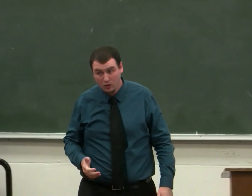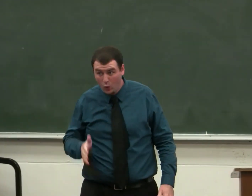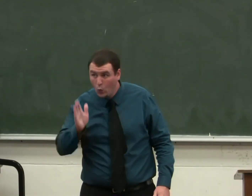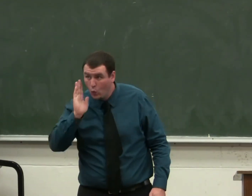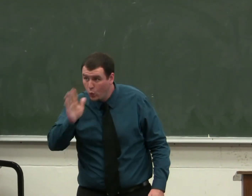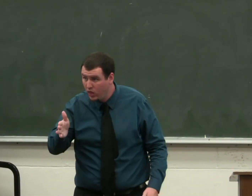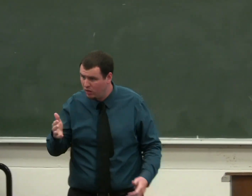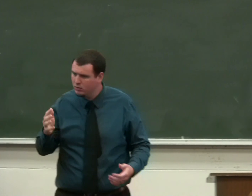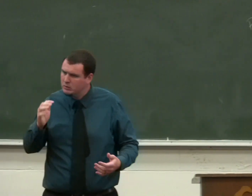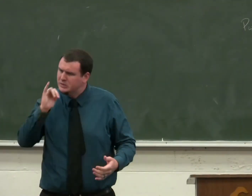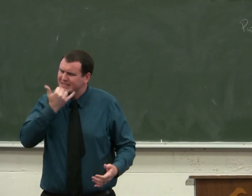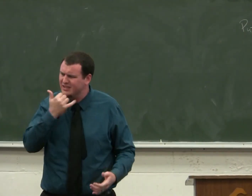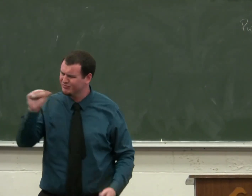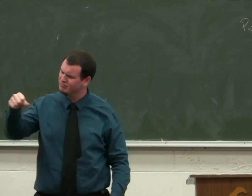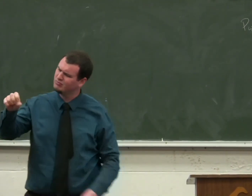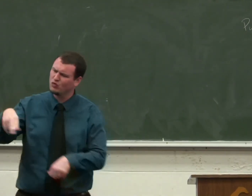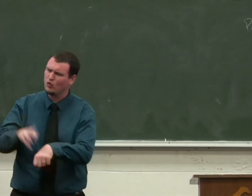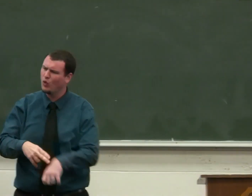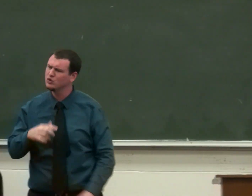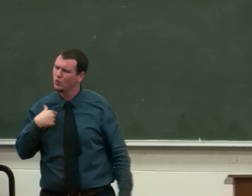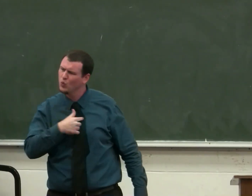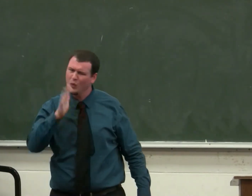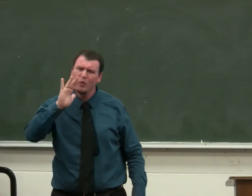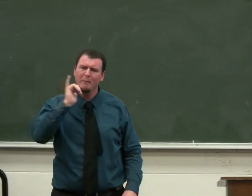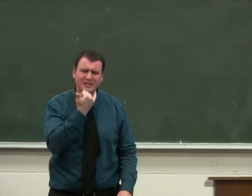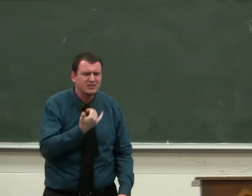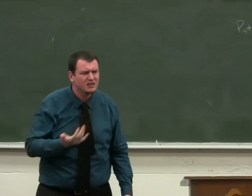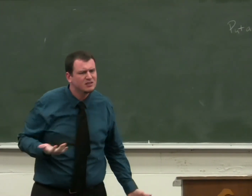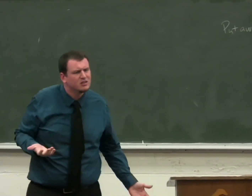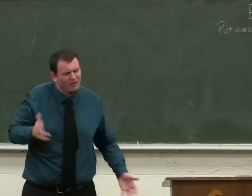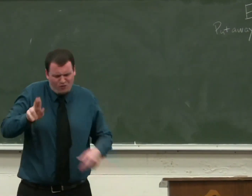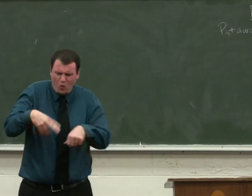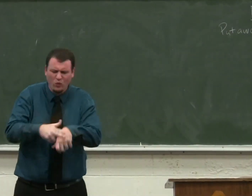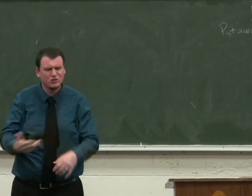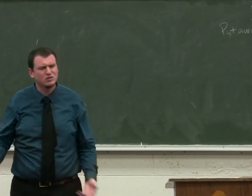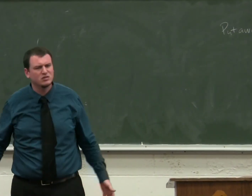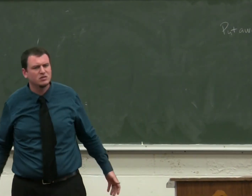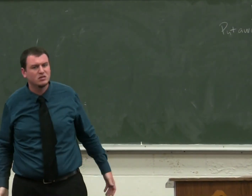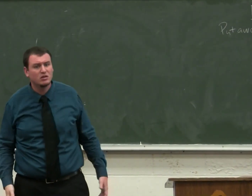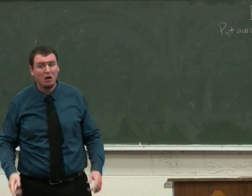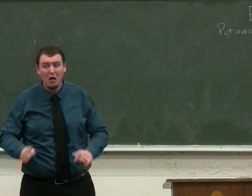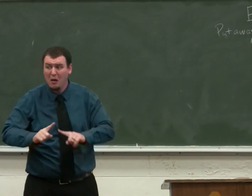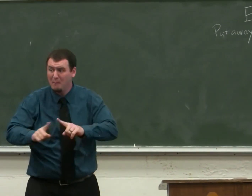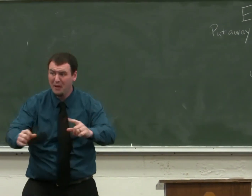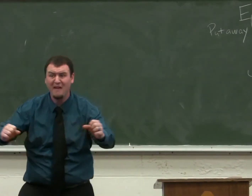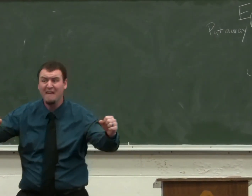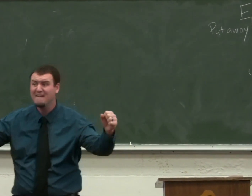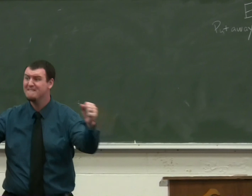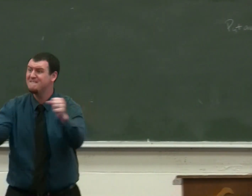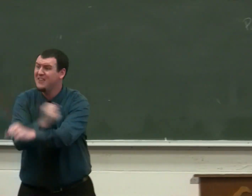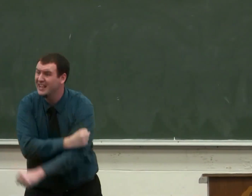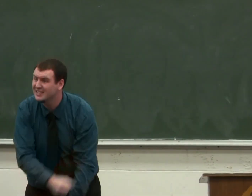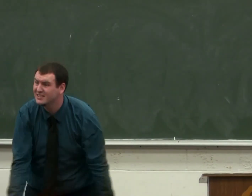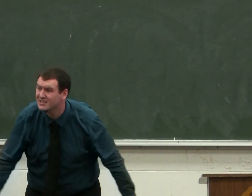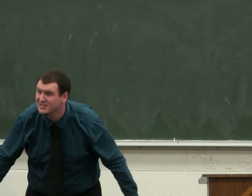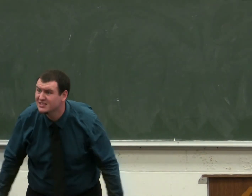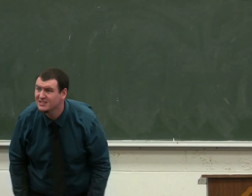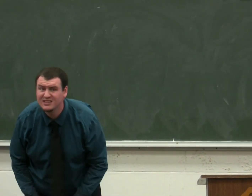I have to challenge myself every day. You know, yes, I'm going to make mistakes, and yes, we will make mistakes, of course. But